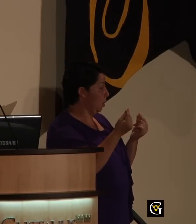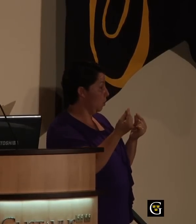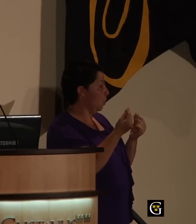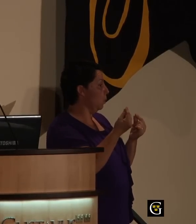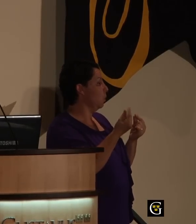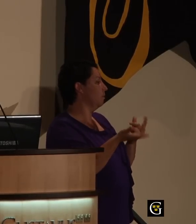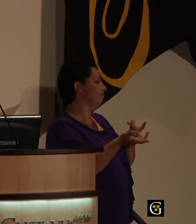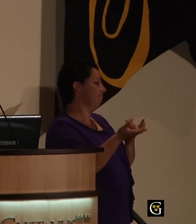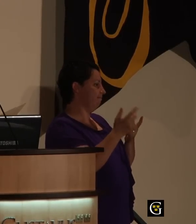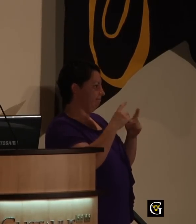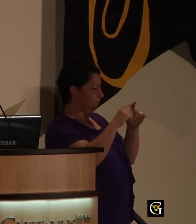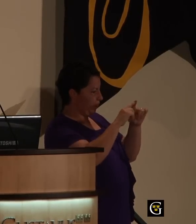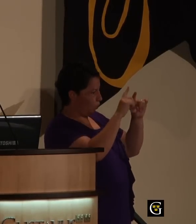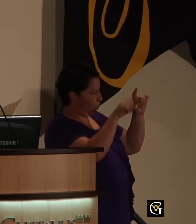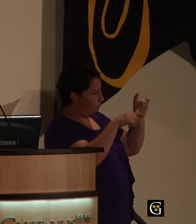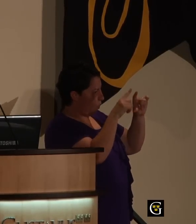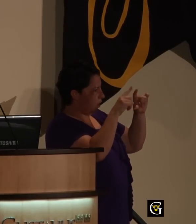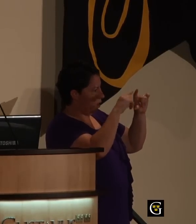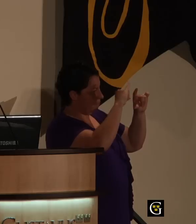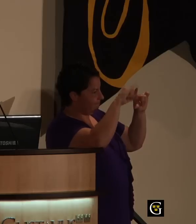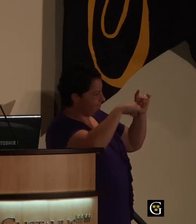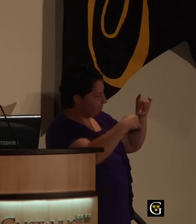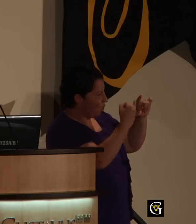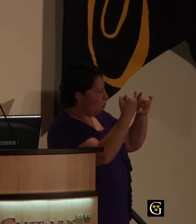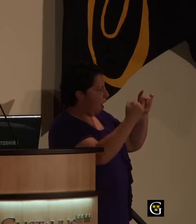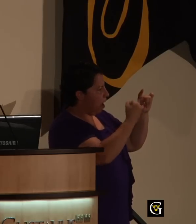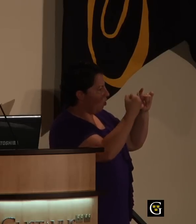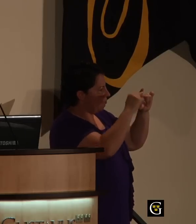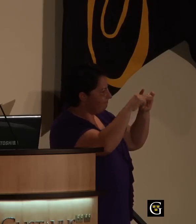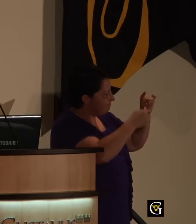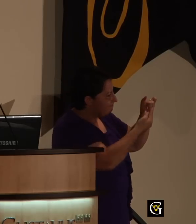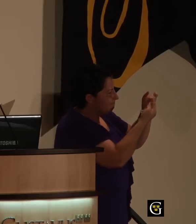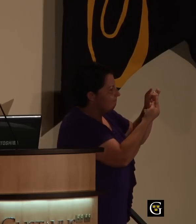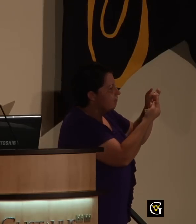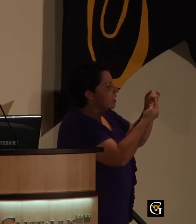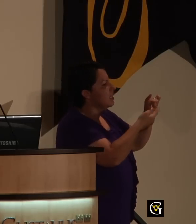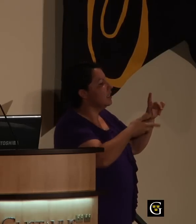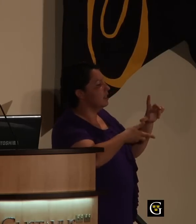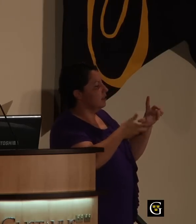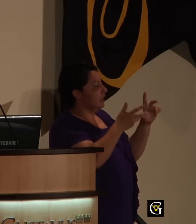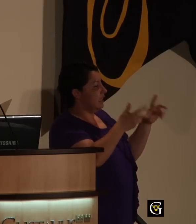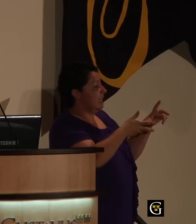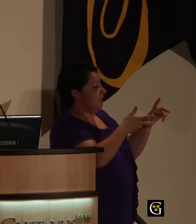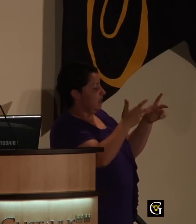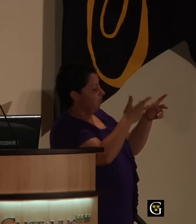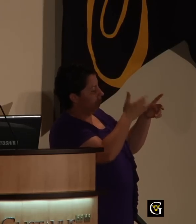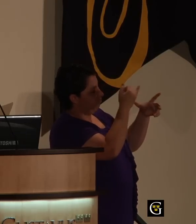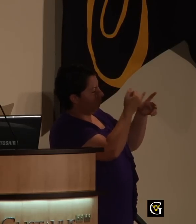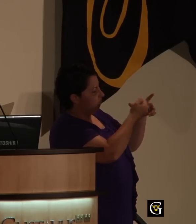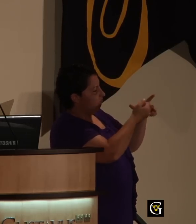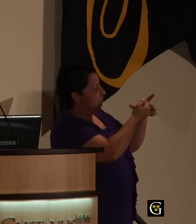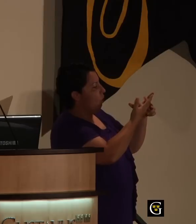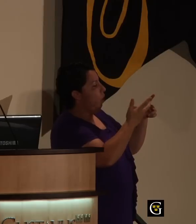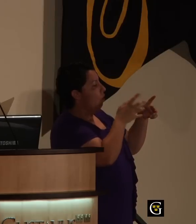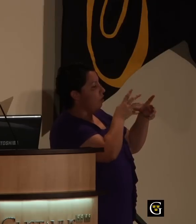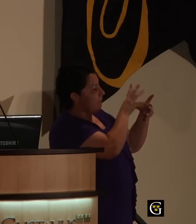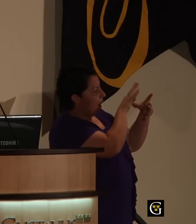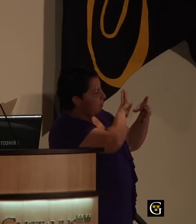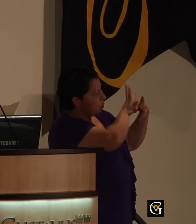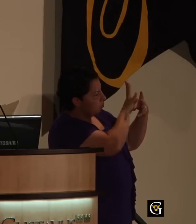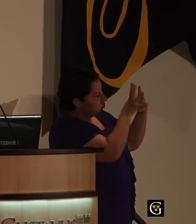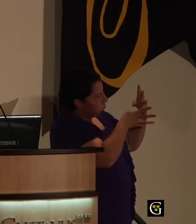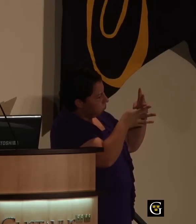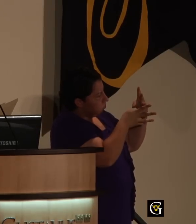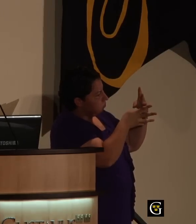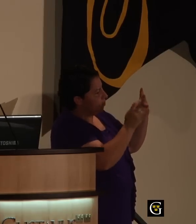cochlea, leaving it to rest in the neighborhood of the delicate auditory nerve fibers. From that